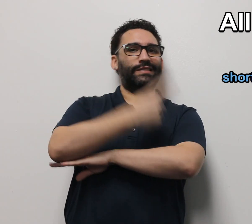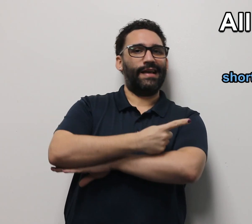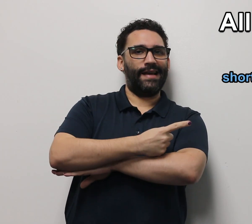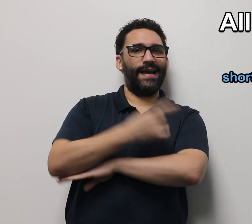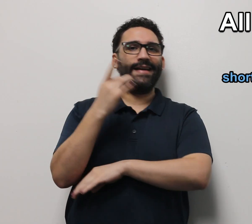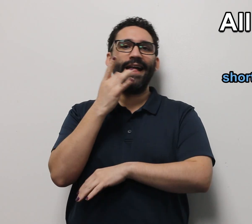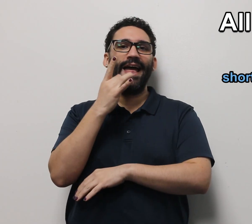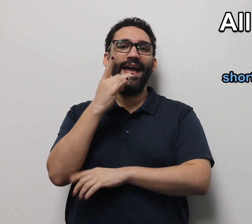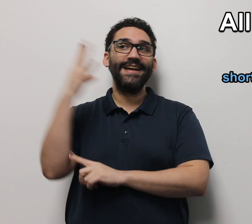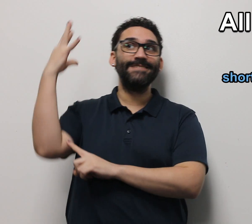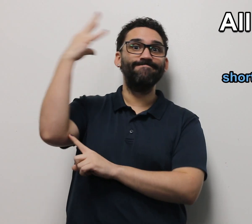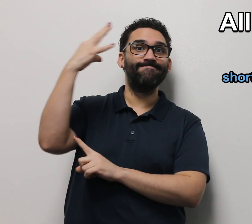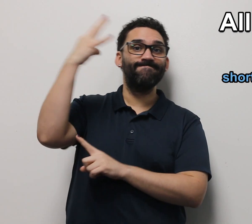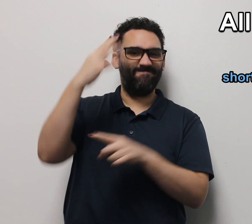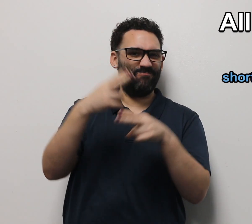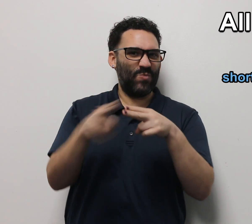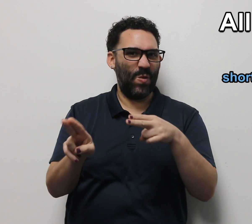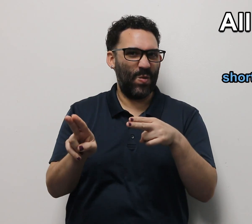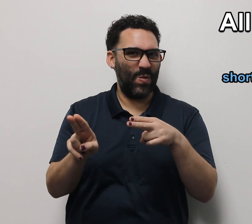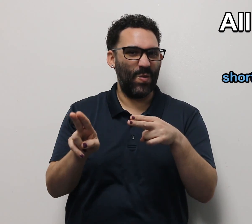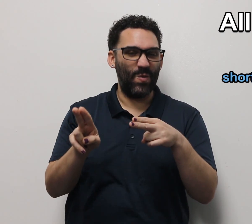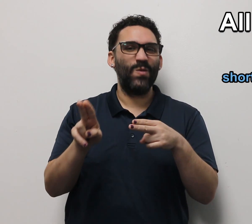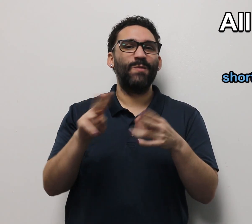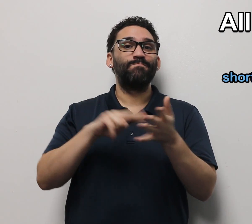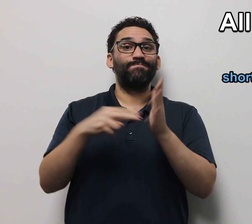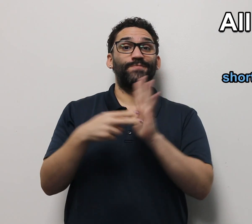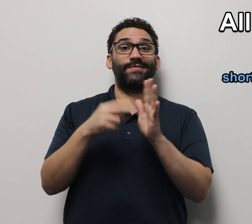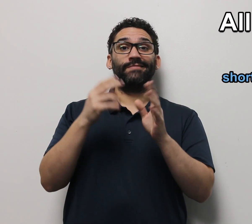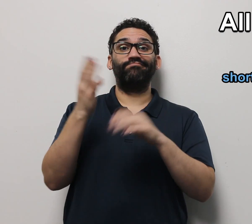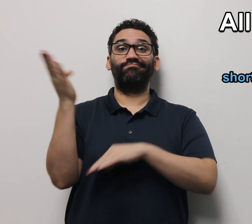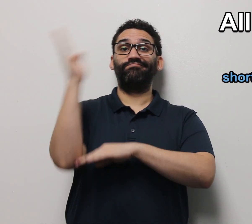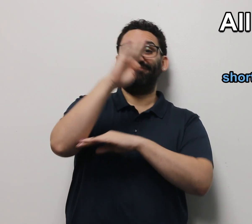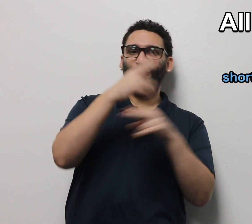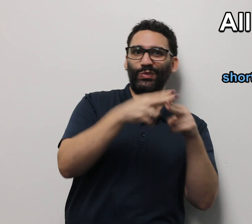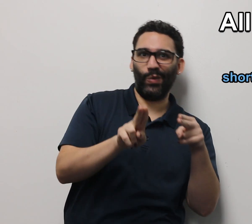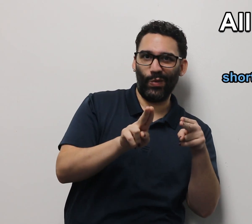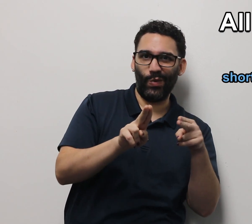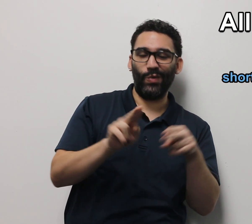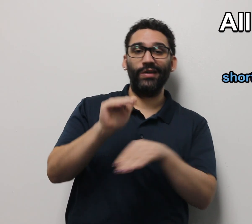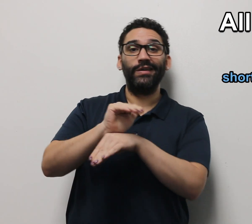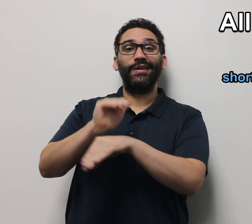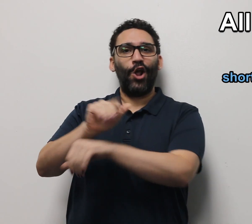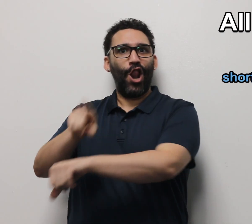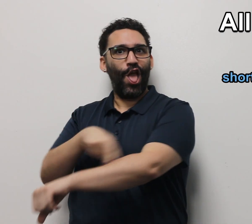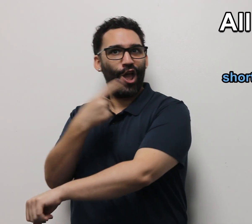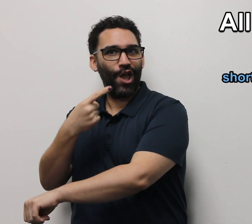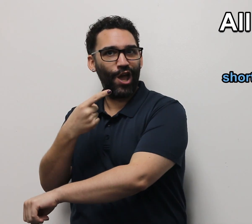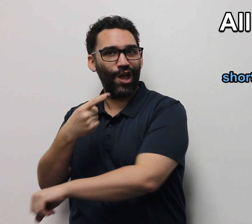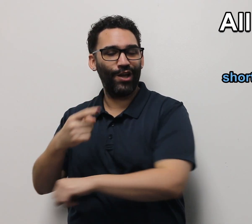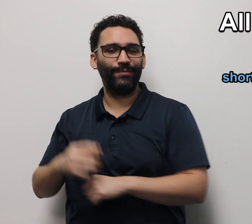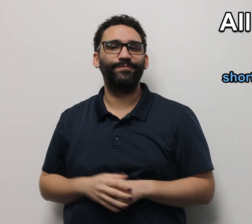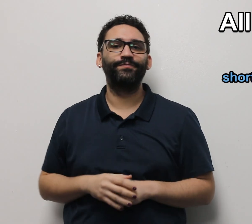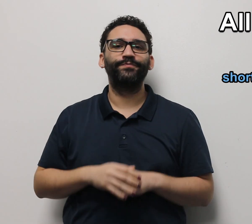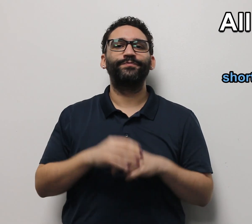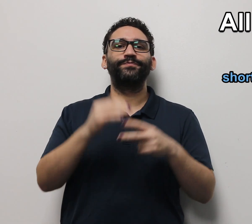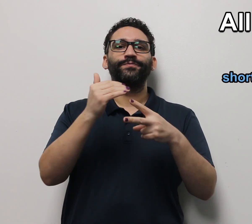depression due to shorter days and longer nights, meaning there's less